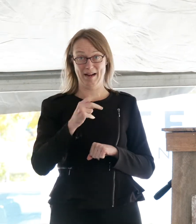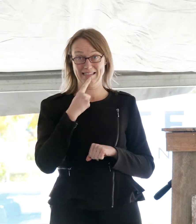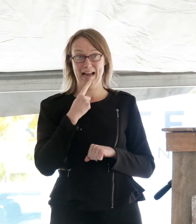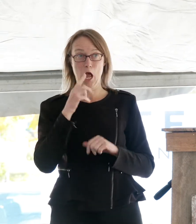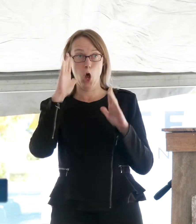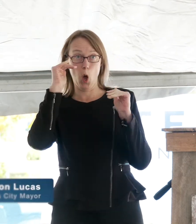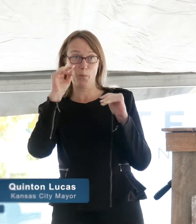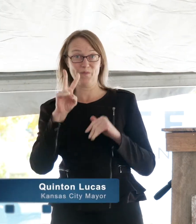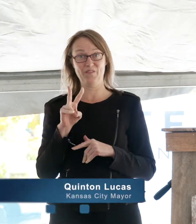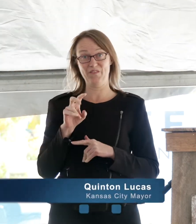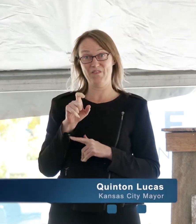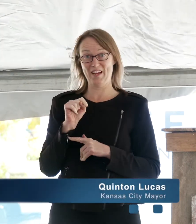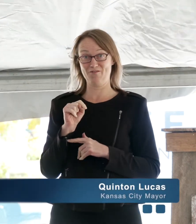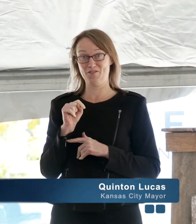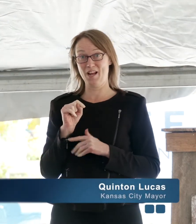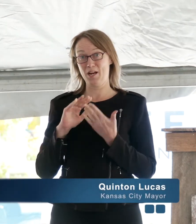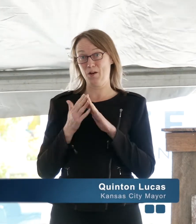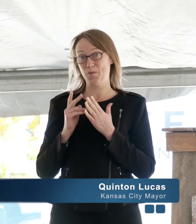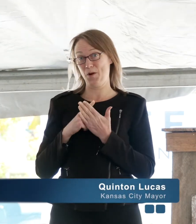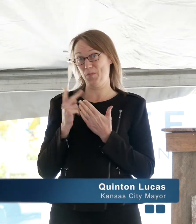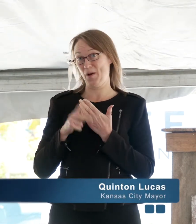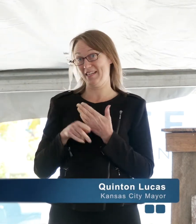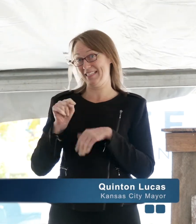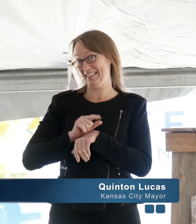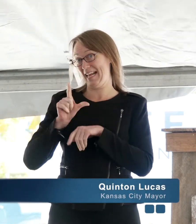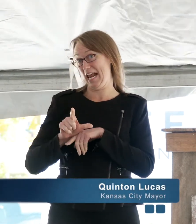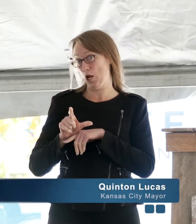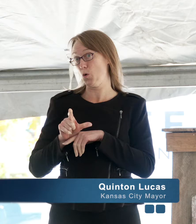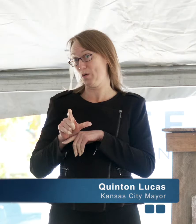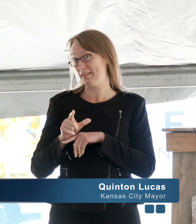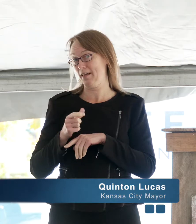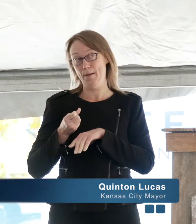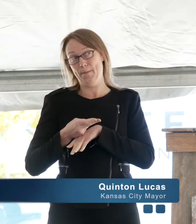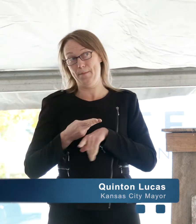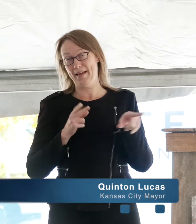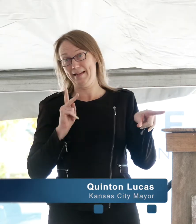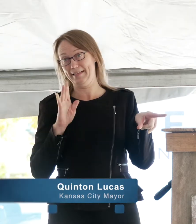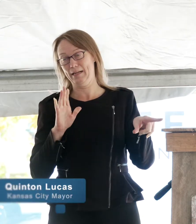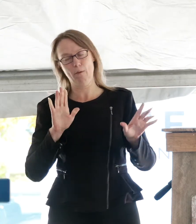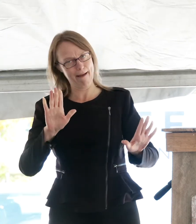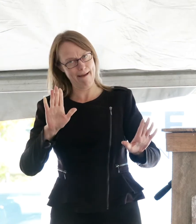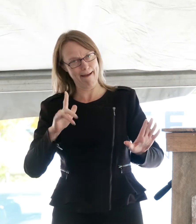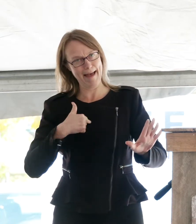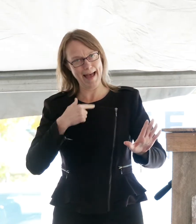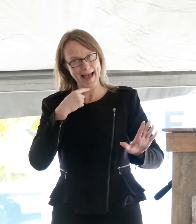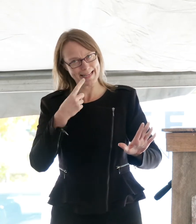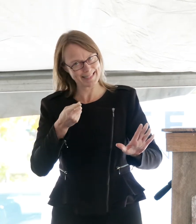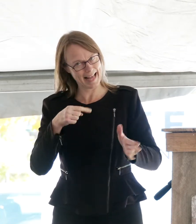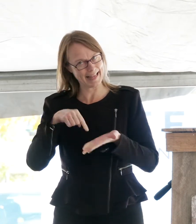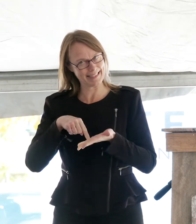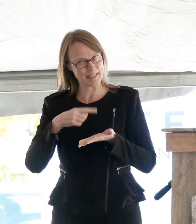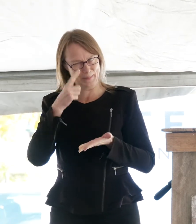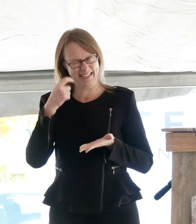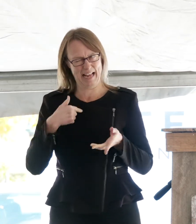St. Louis is even better than Kansas City's. And I will say this, maybe because I'm not home. I hope so too. Because that will